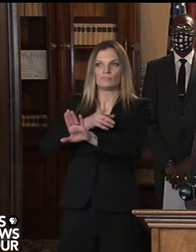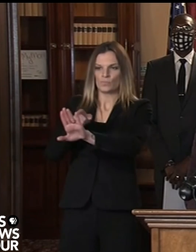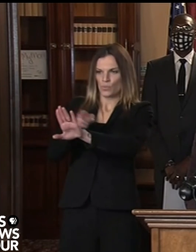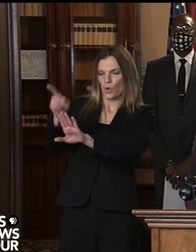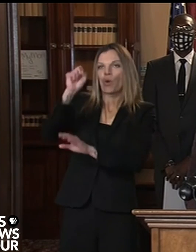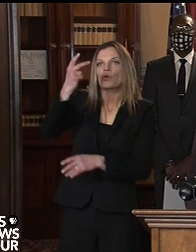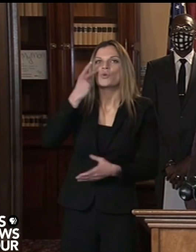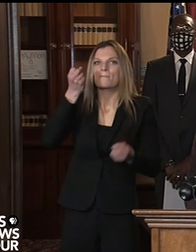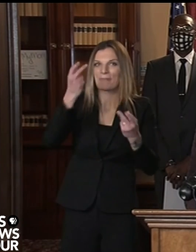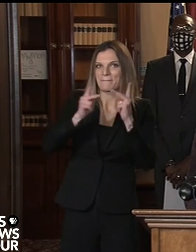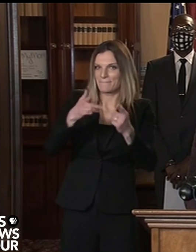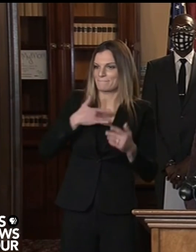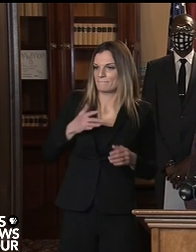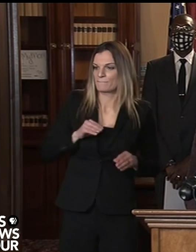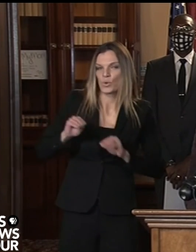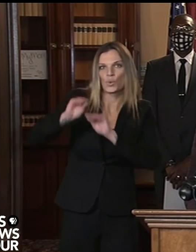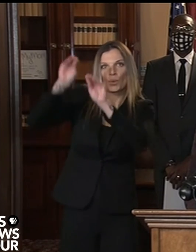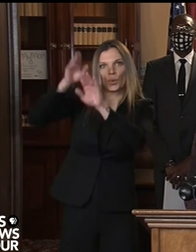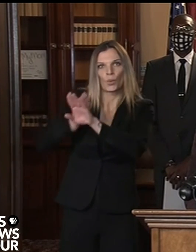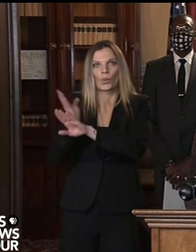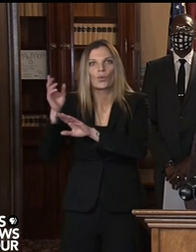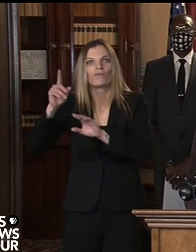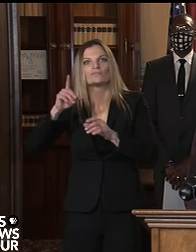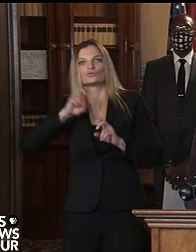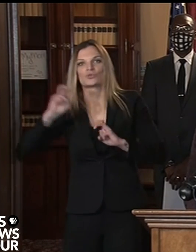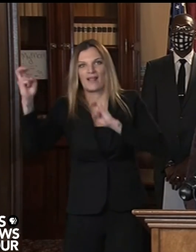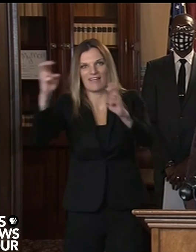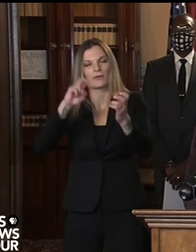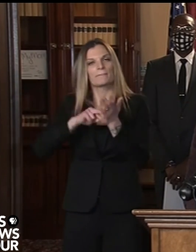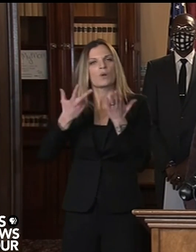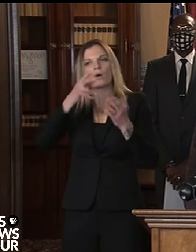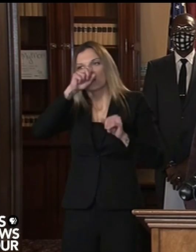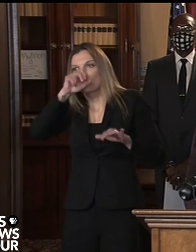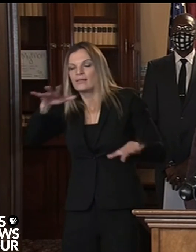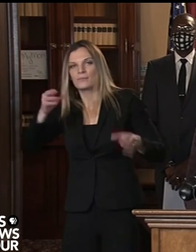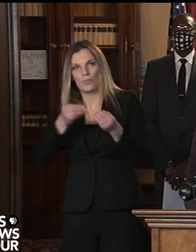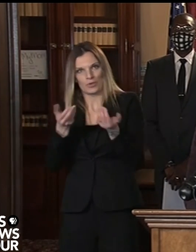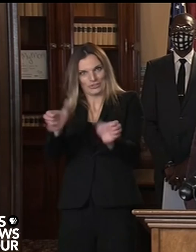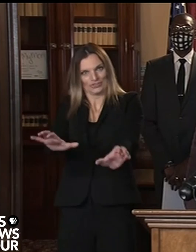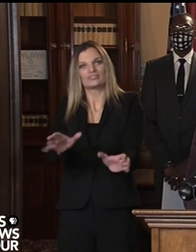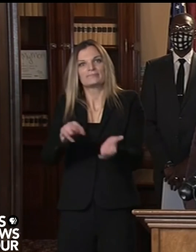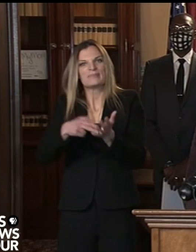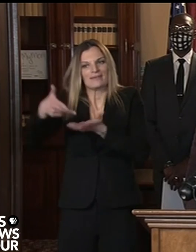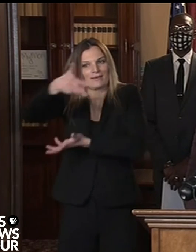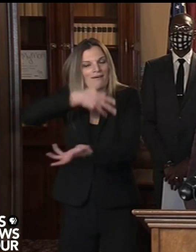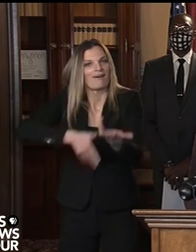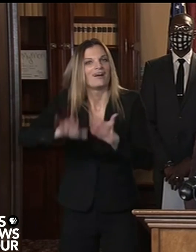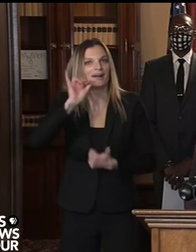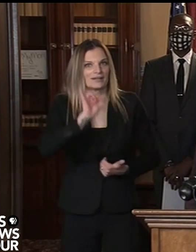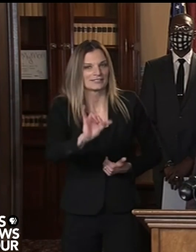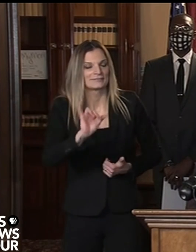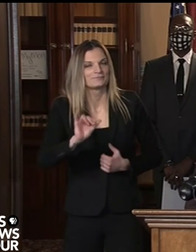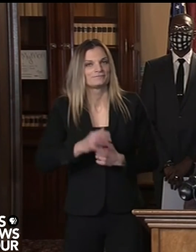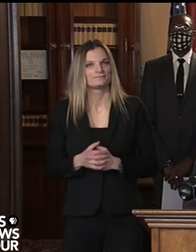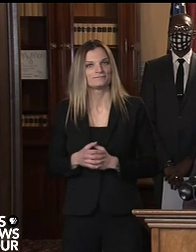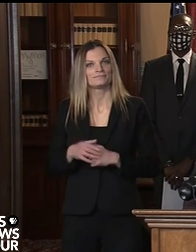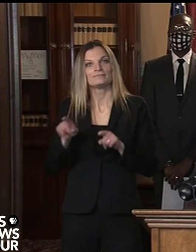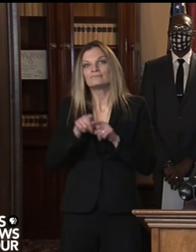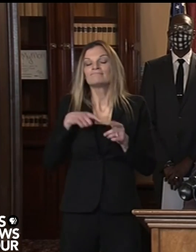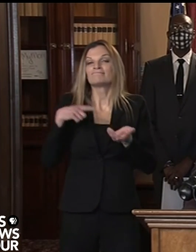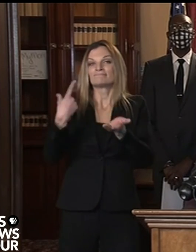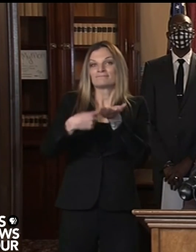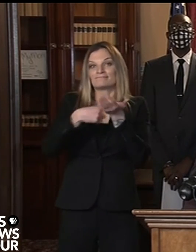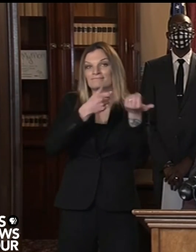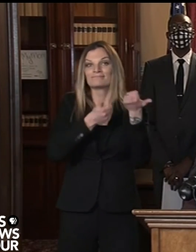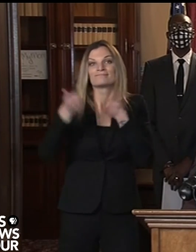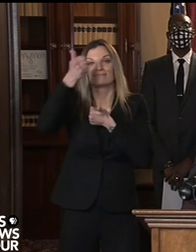cite for you right now, but certainly Tiffany would be happy to follow up with you on that. As we chatted with the national